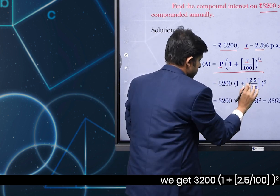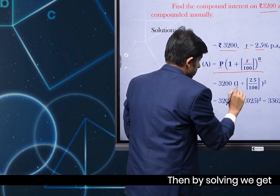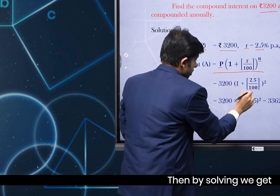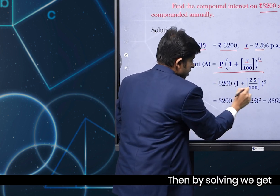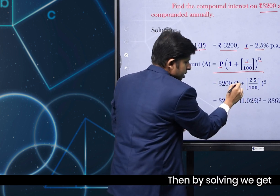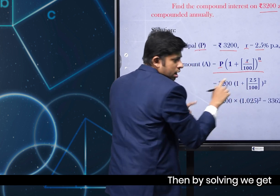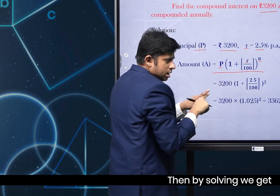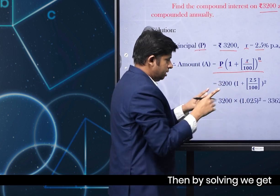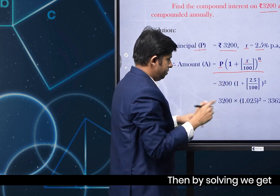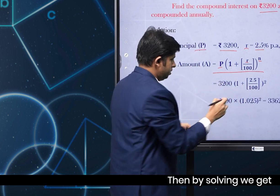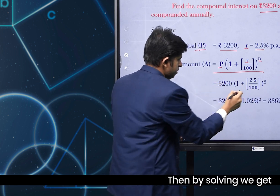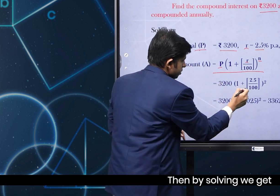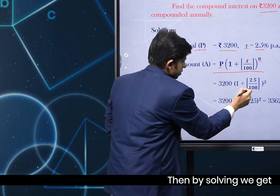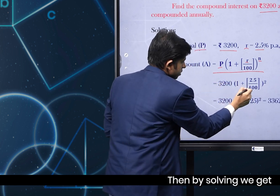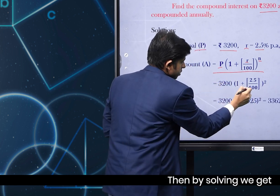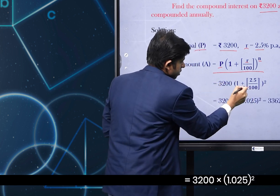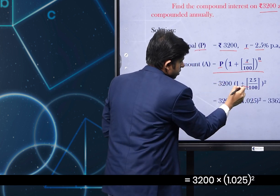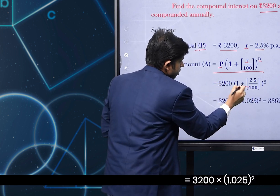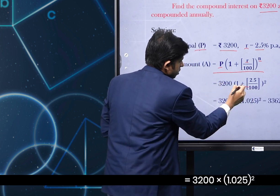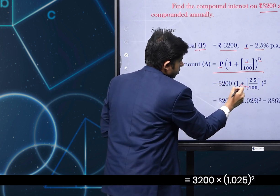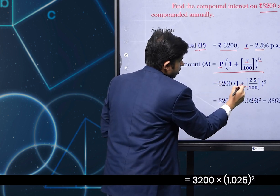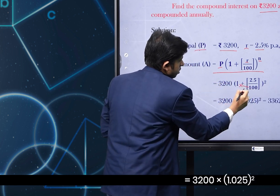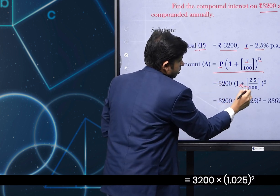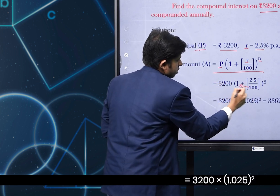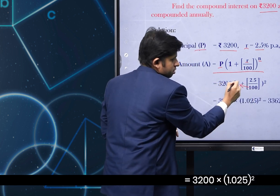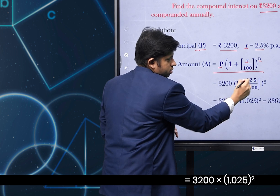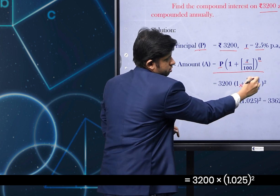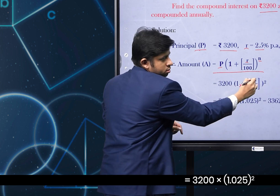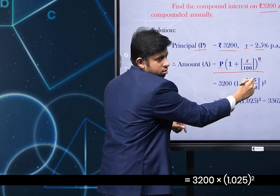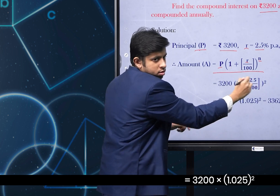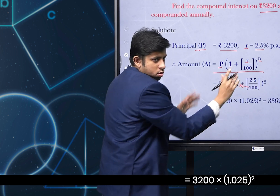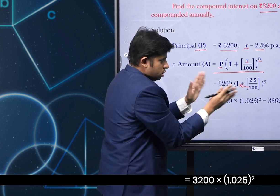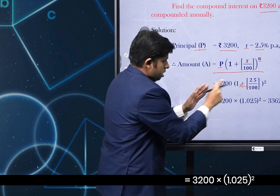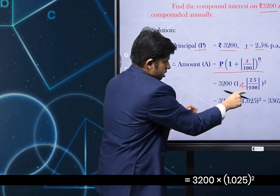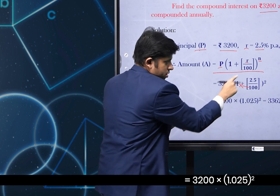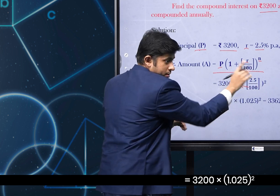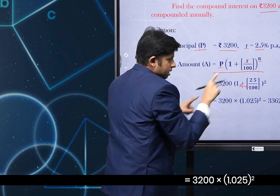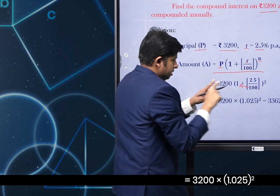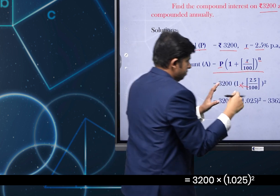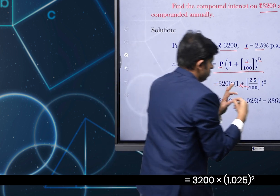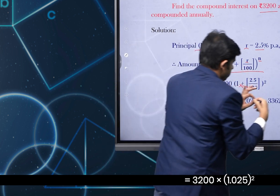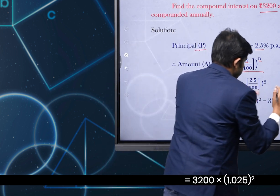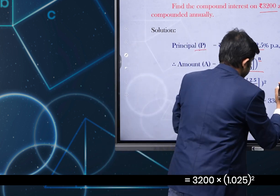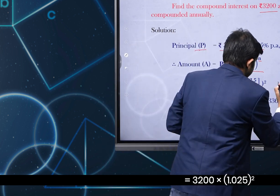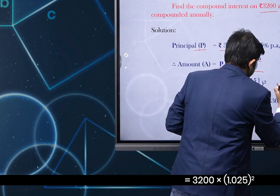Then by solving, we get 3200 into 1.025 whole square.